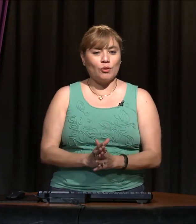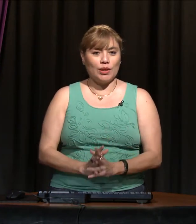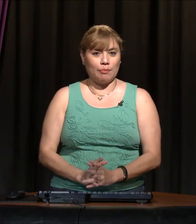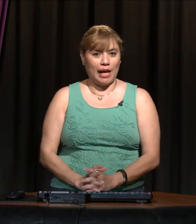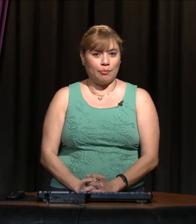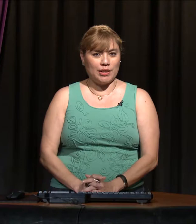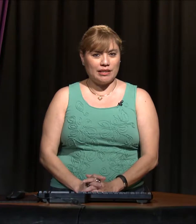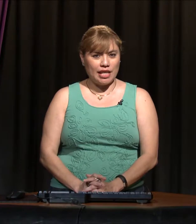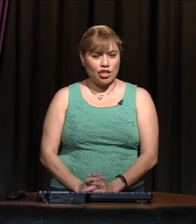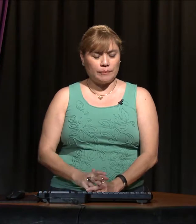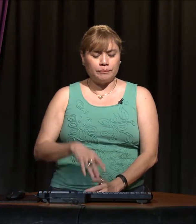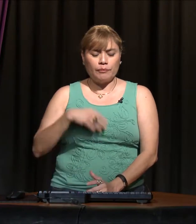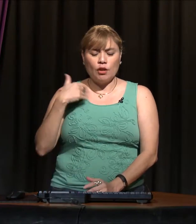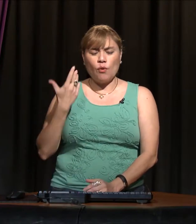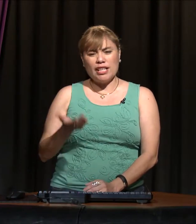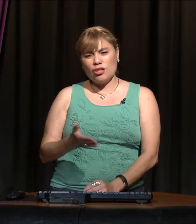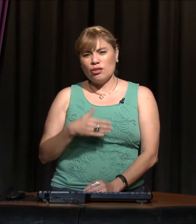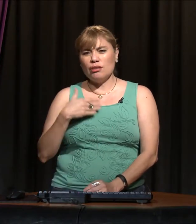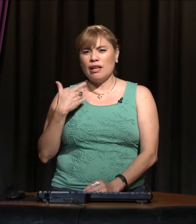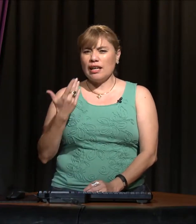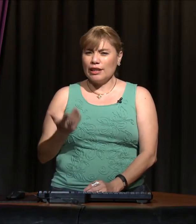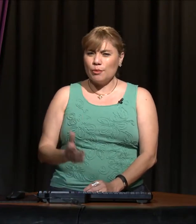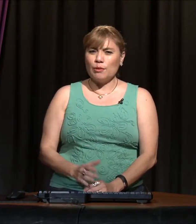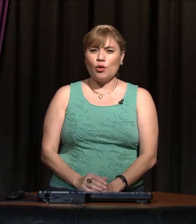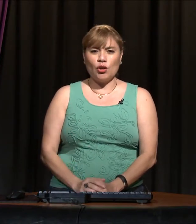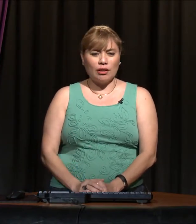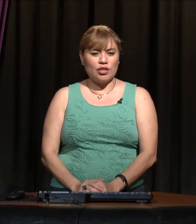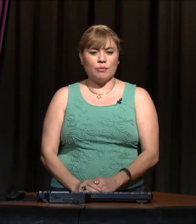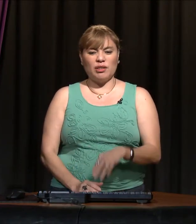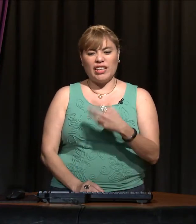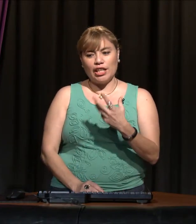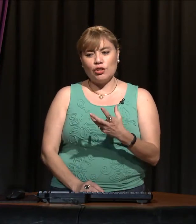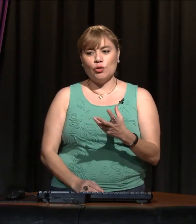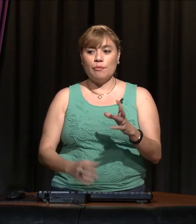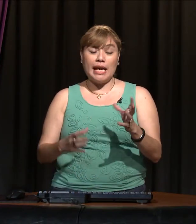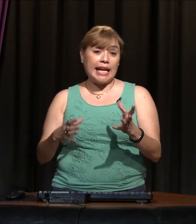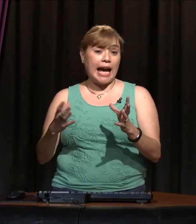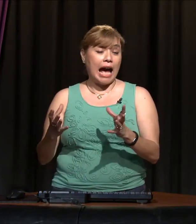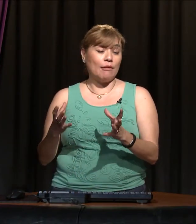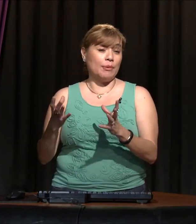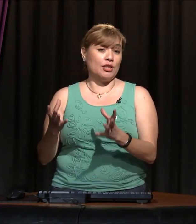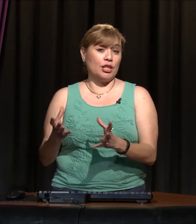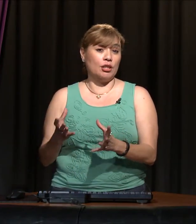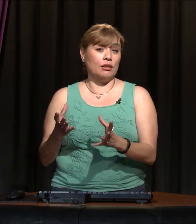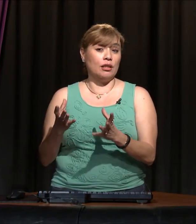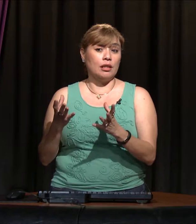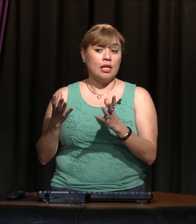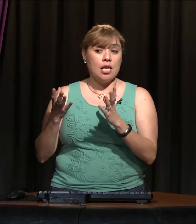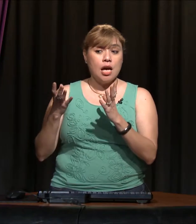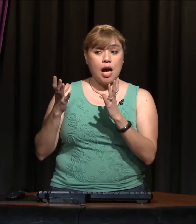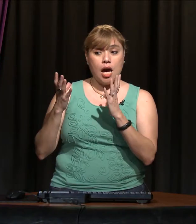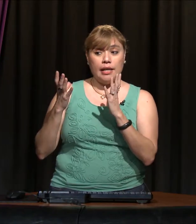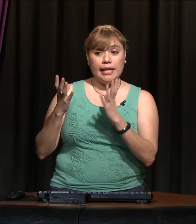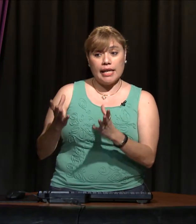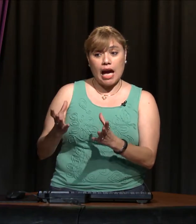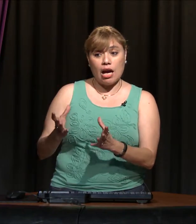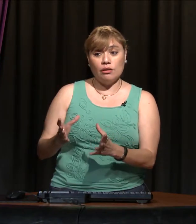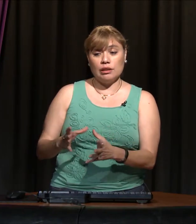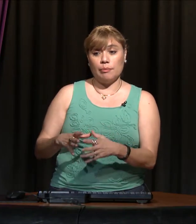with a blank presentation. Once you are a little bit more knowledgeable, then you may have a particular layout, a